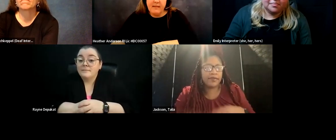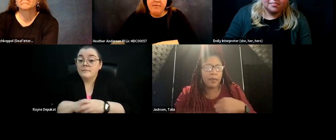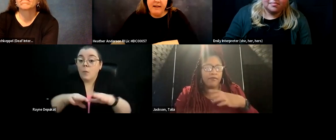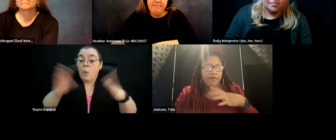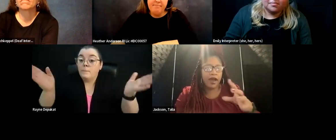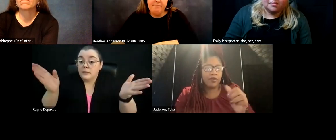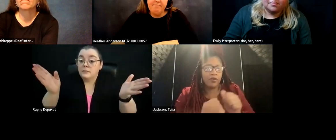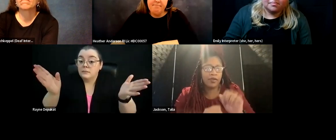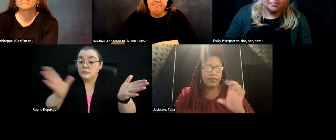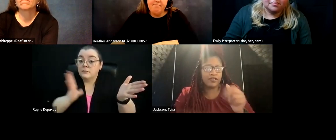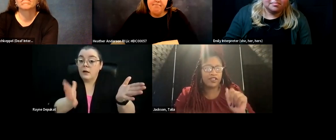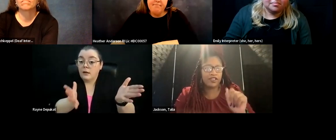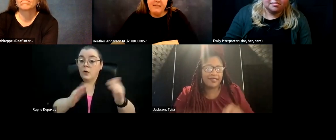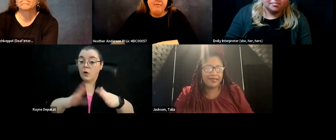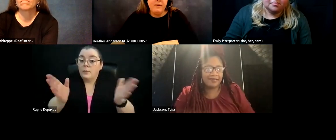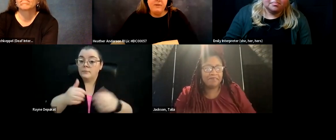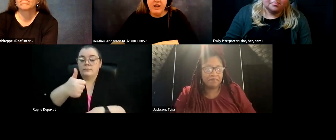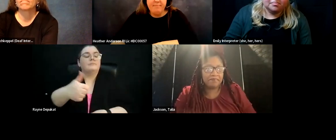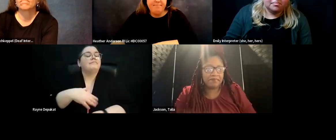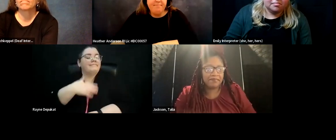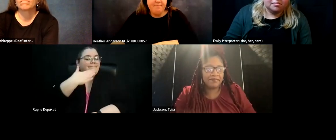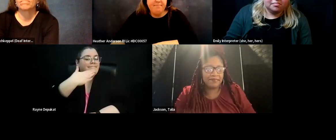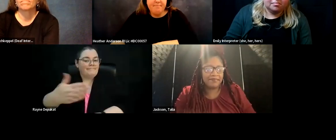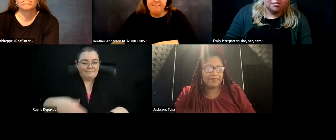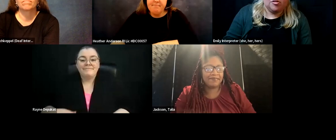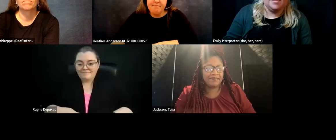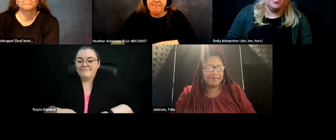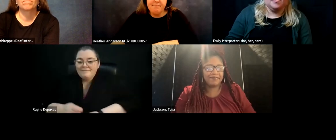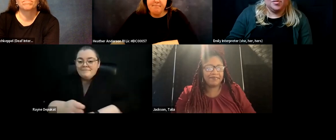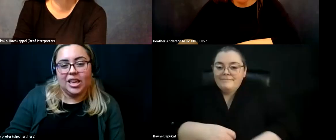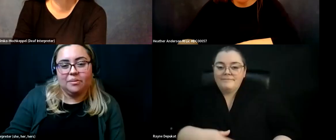I'm fine. I'm fine with the chat. Great, thank you.